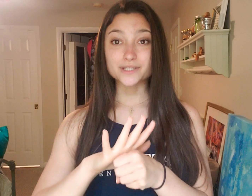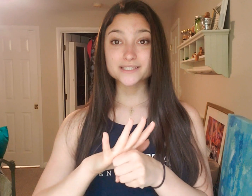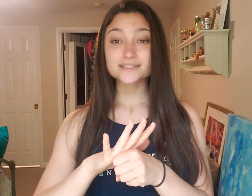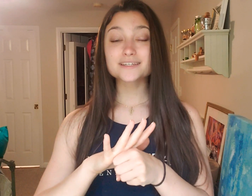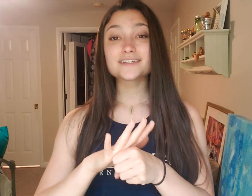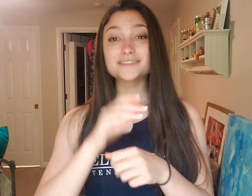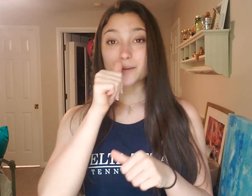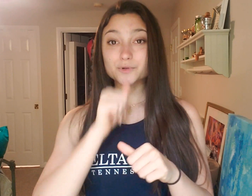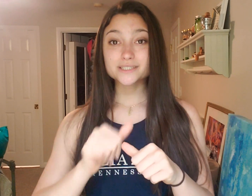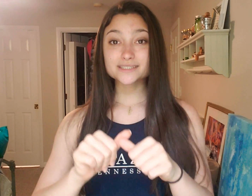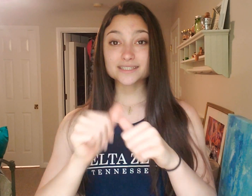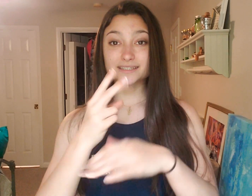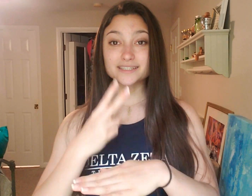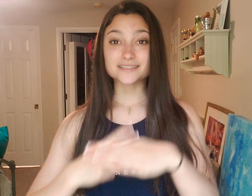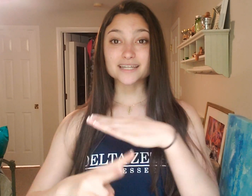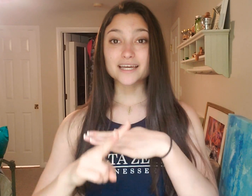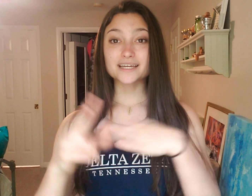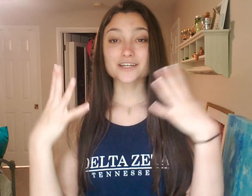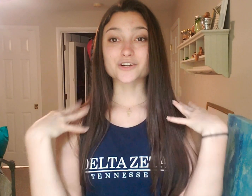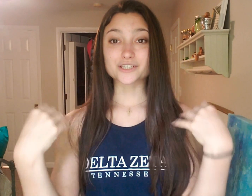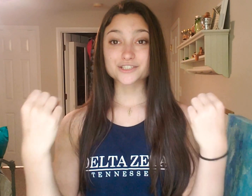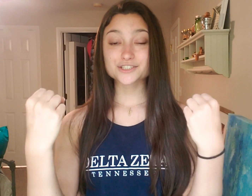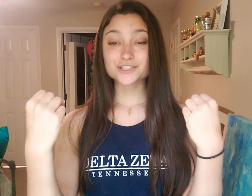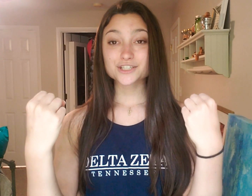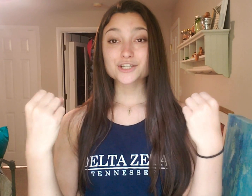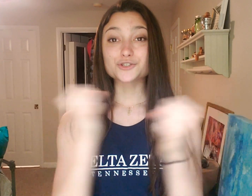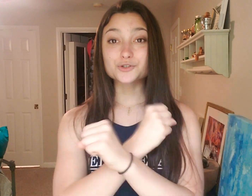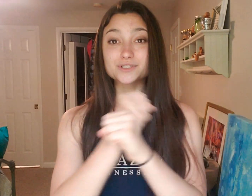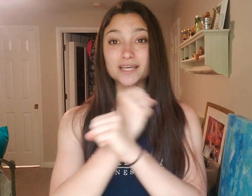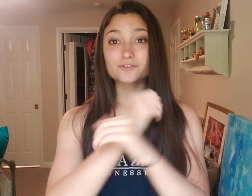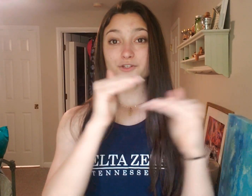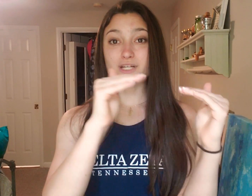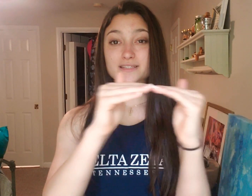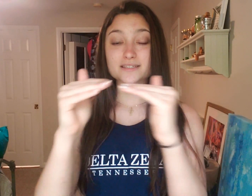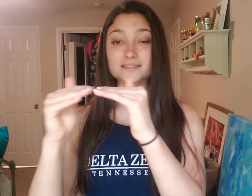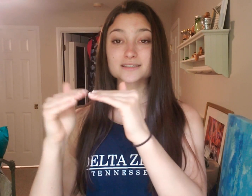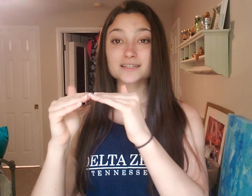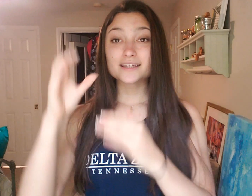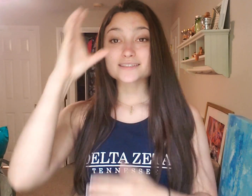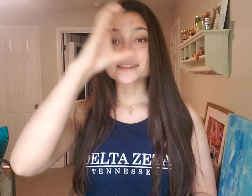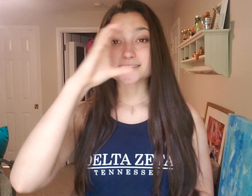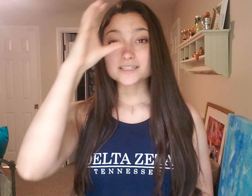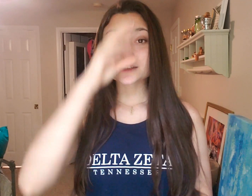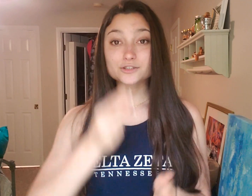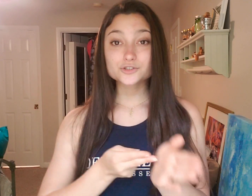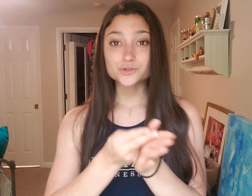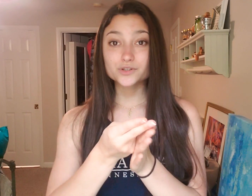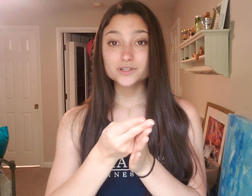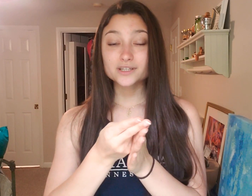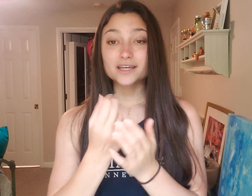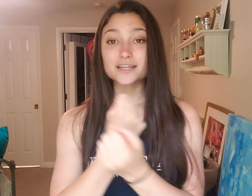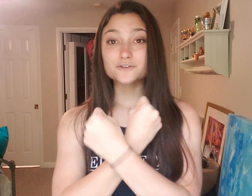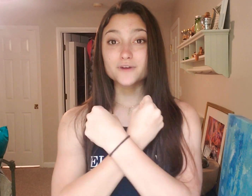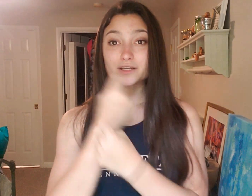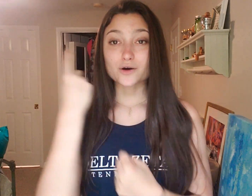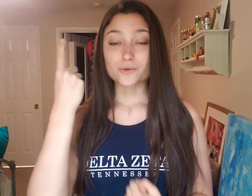promise temperance and insight and courage, to crusade for justice, to seek the truth and defend it